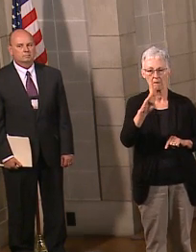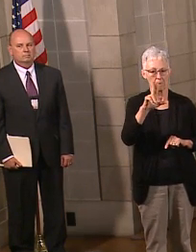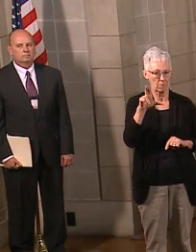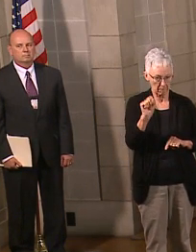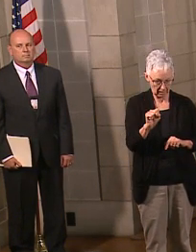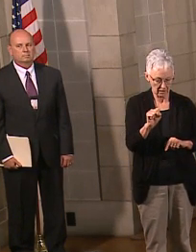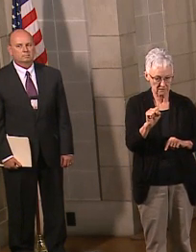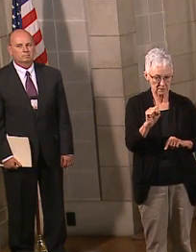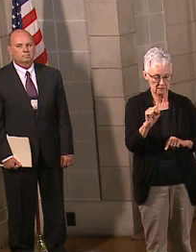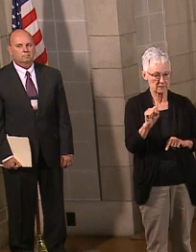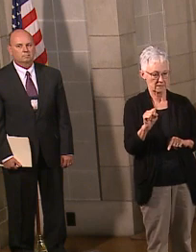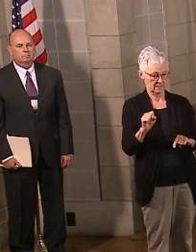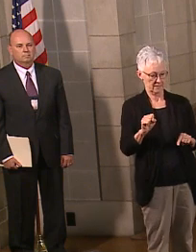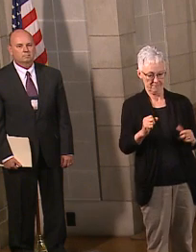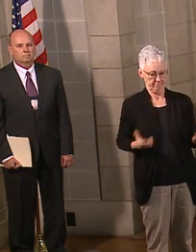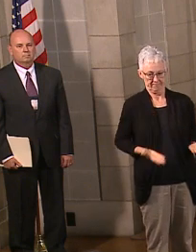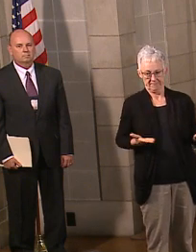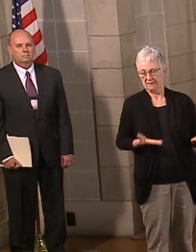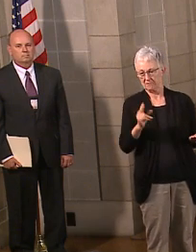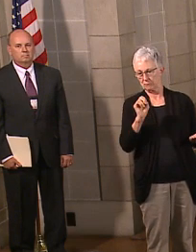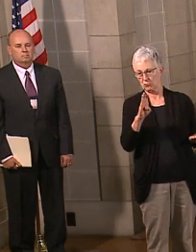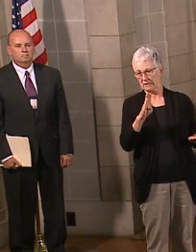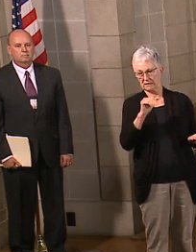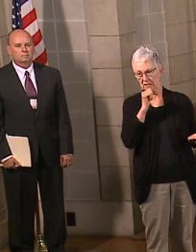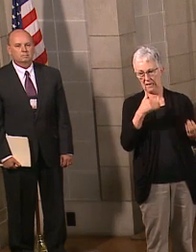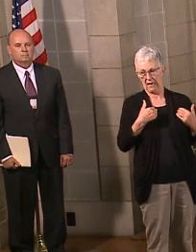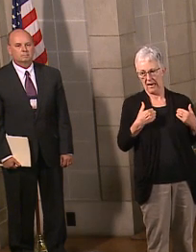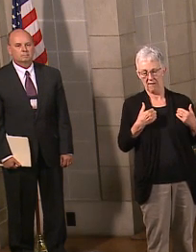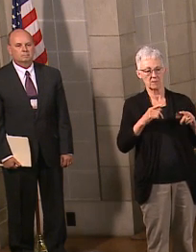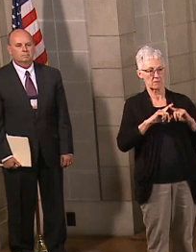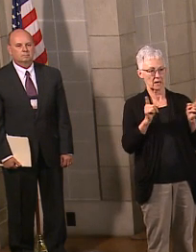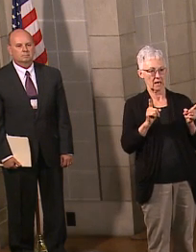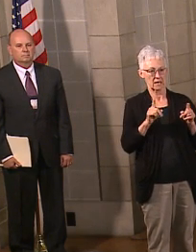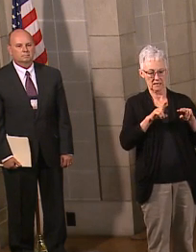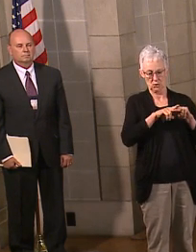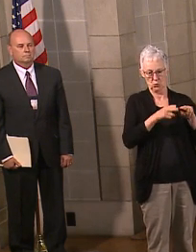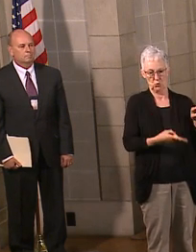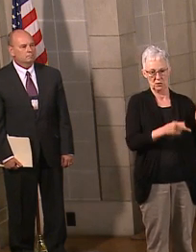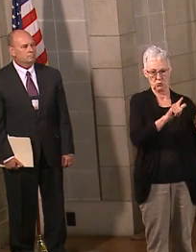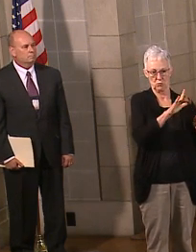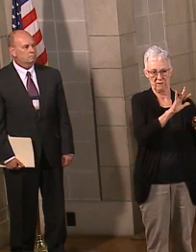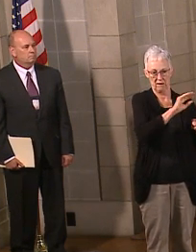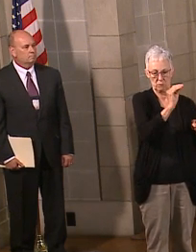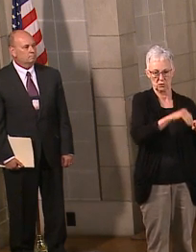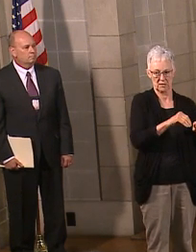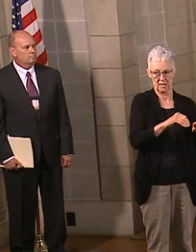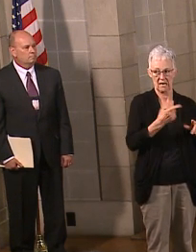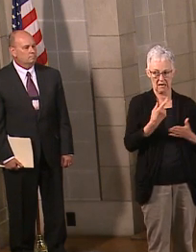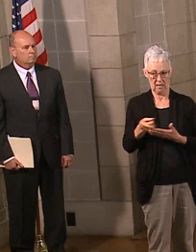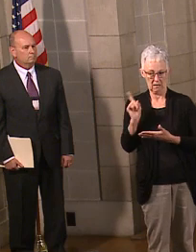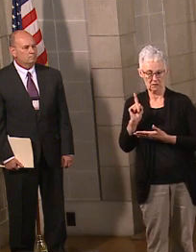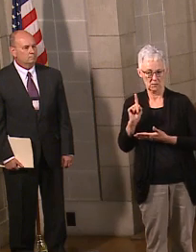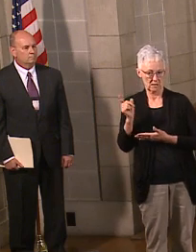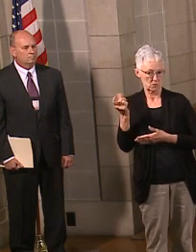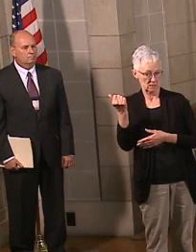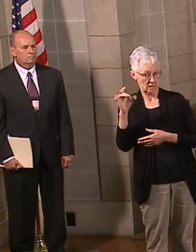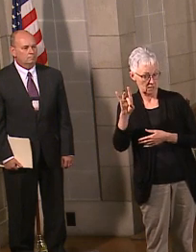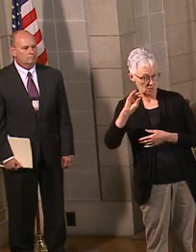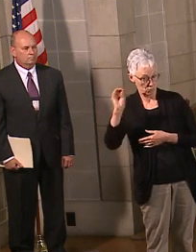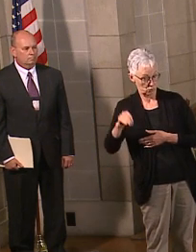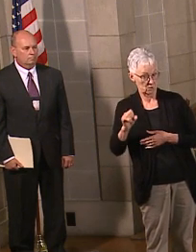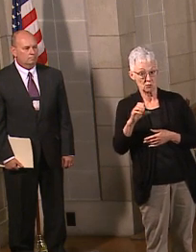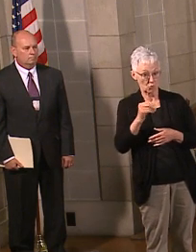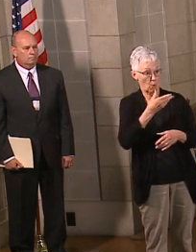as important here in Nebraska as someplace like New York, but down 25% versus down the 18% it was last week. So again, improvement